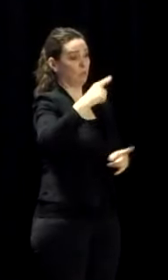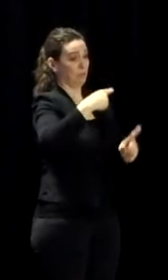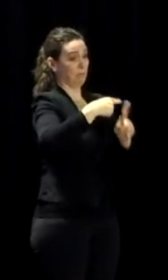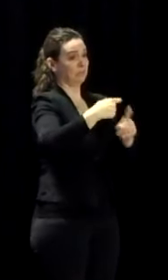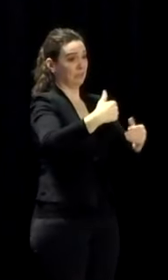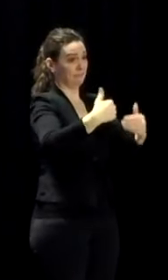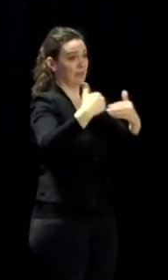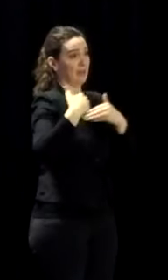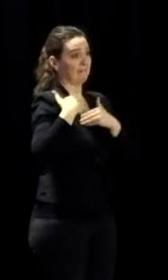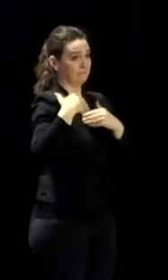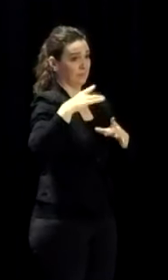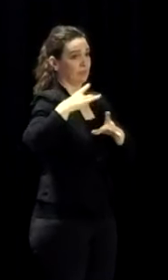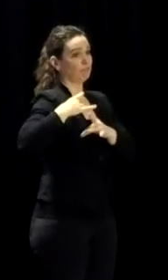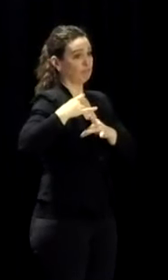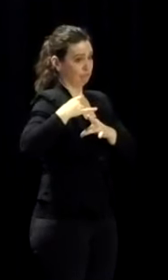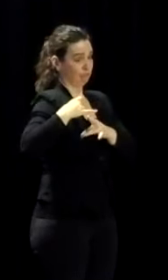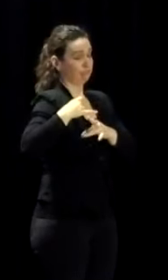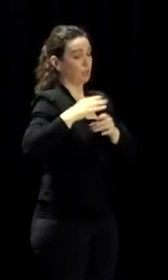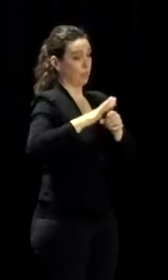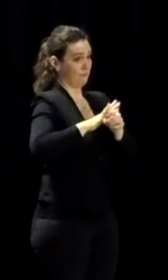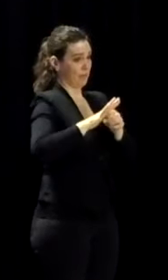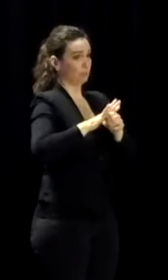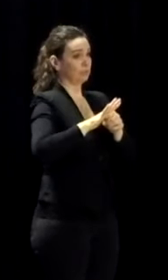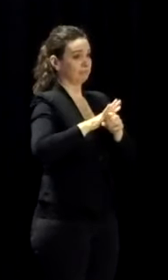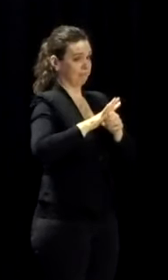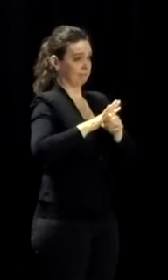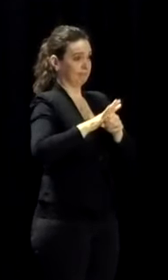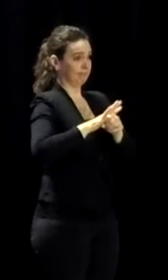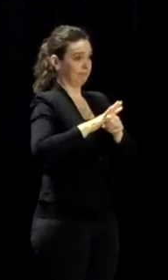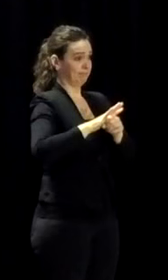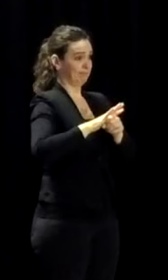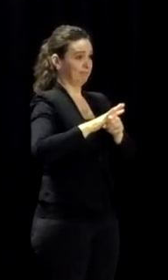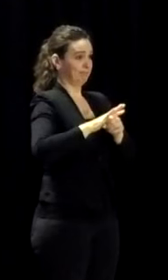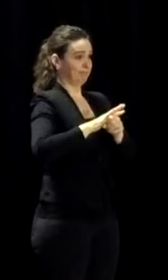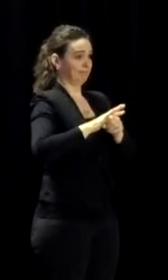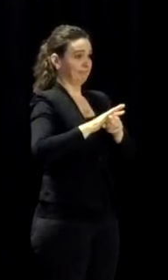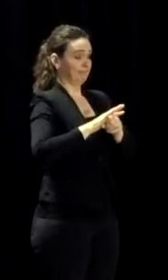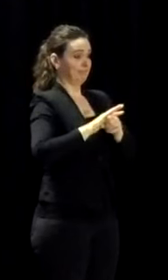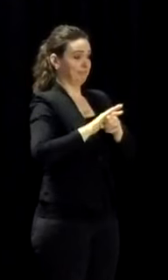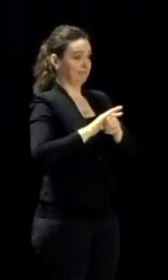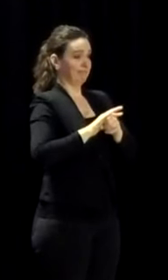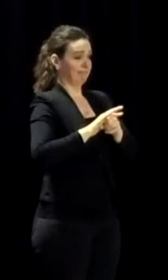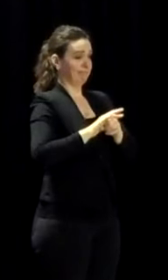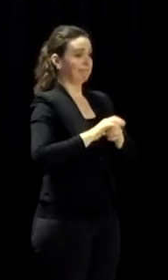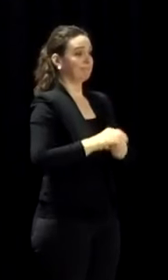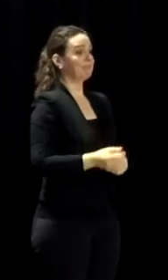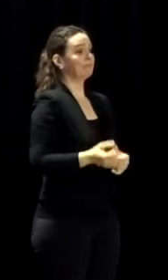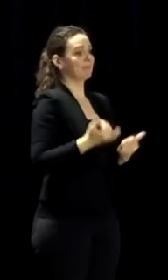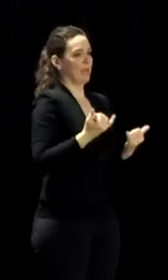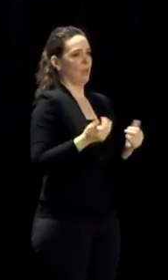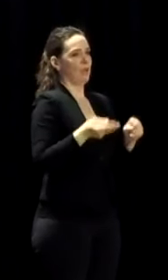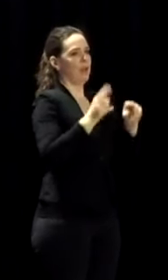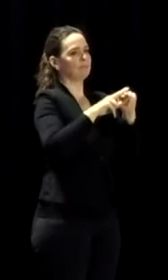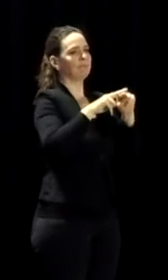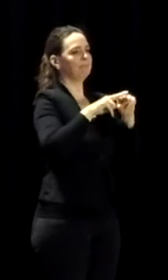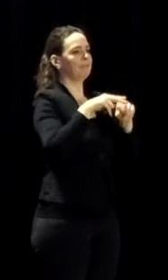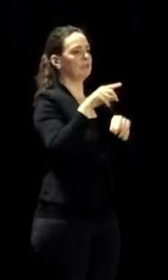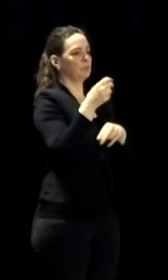from yesterday. That is a decrease in numbers that we had been seeing. We've been seeing an